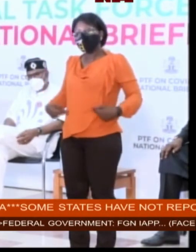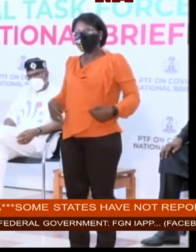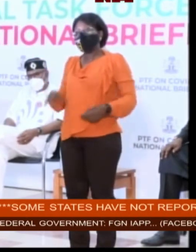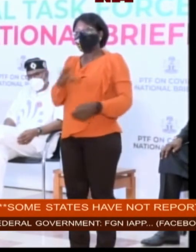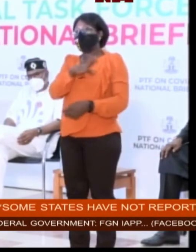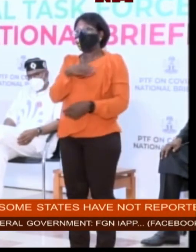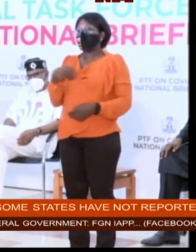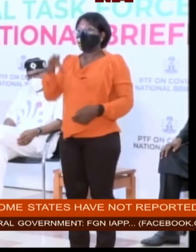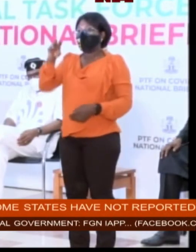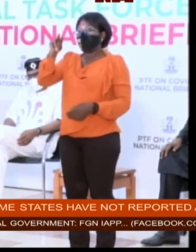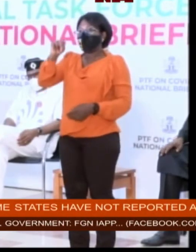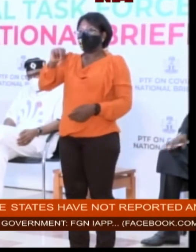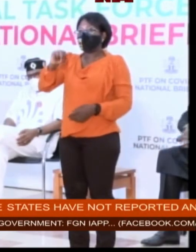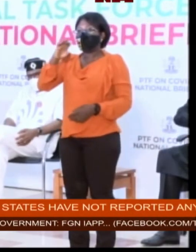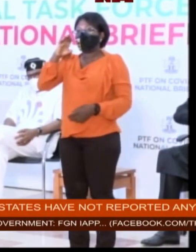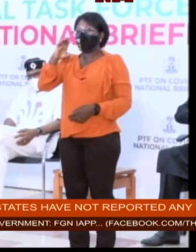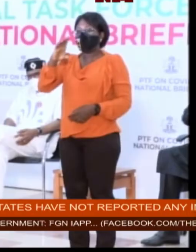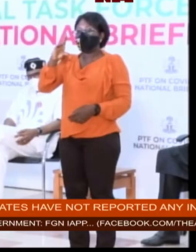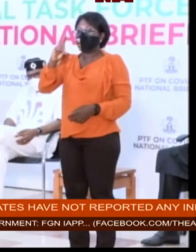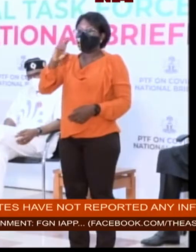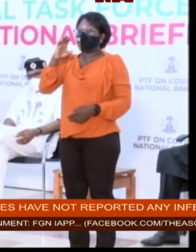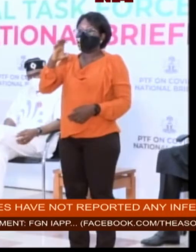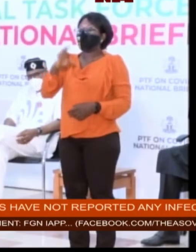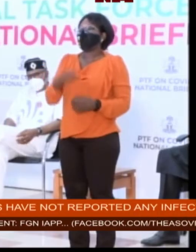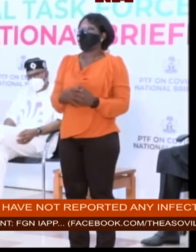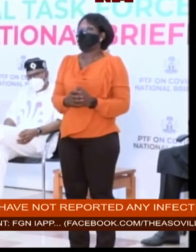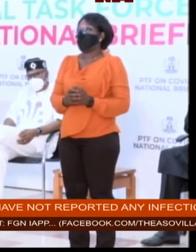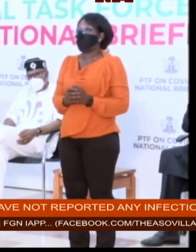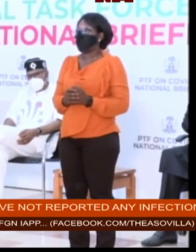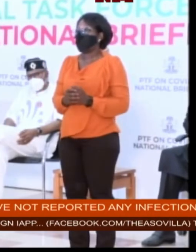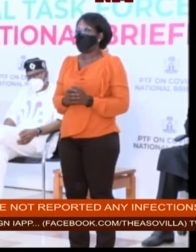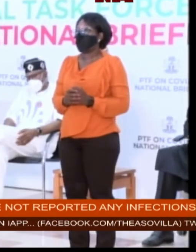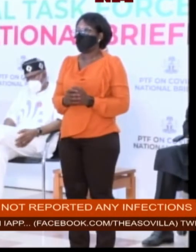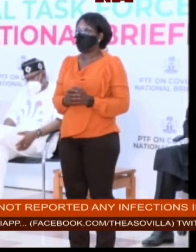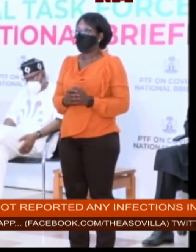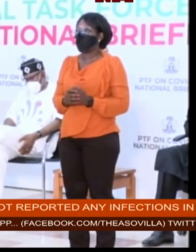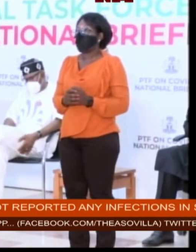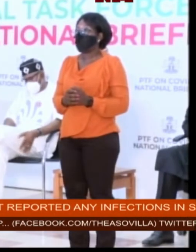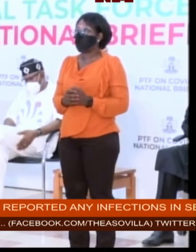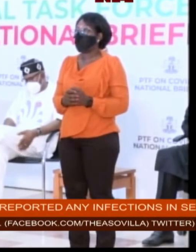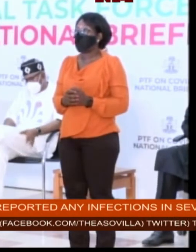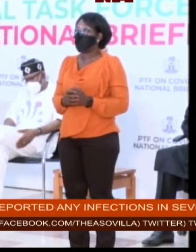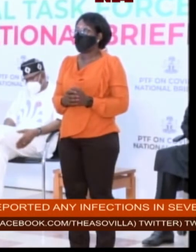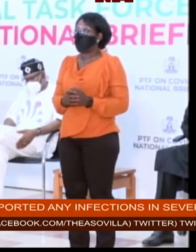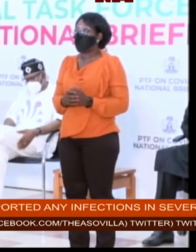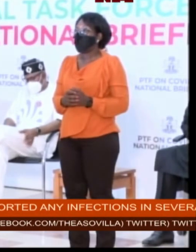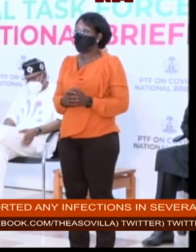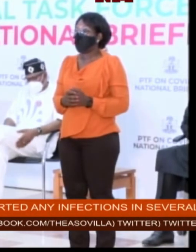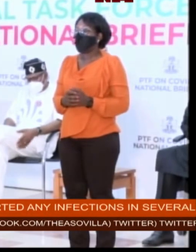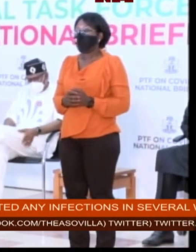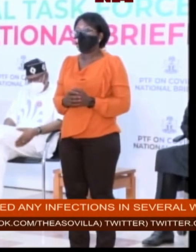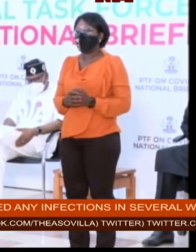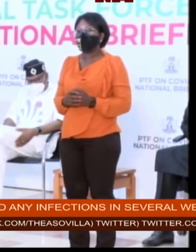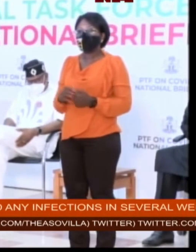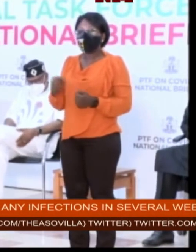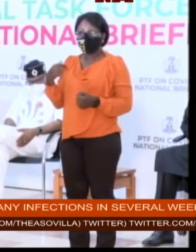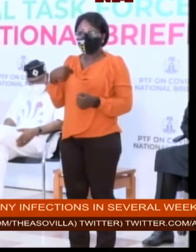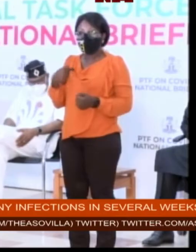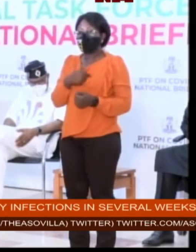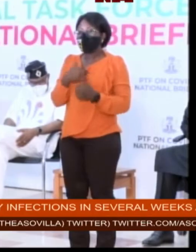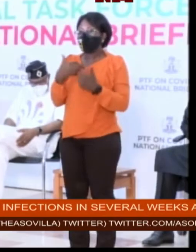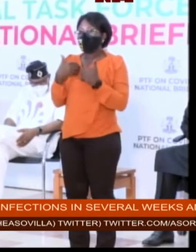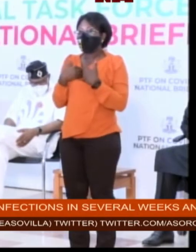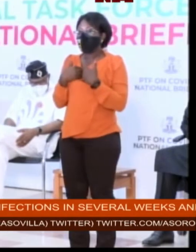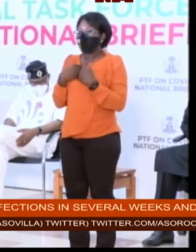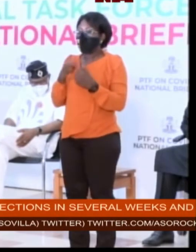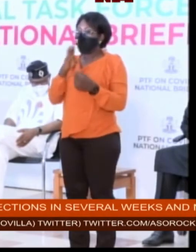the National Center for Disease Control, Nigeria Center for Disease Control. We have